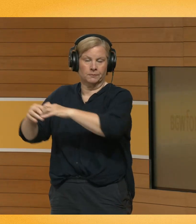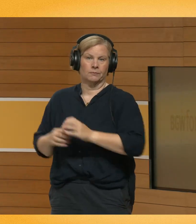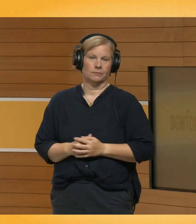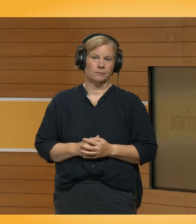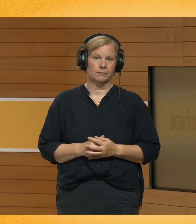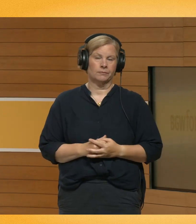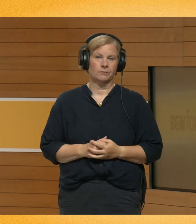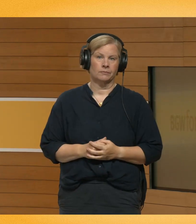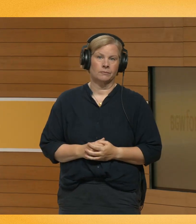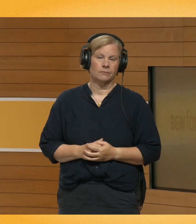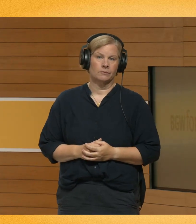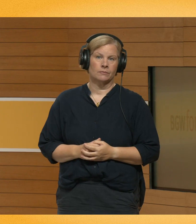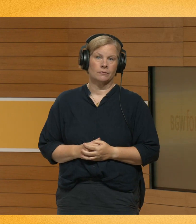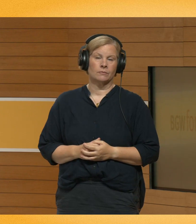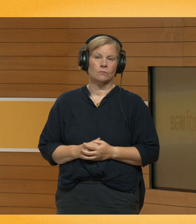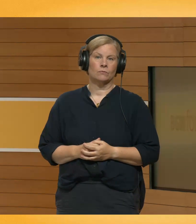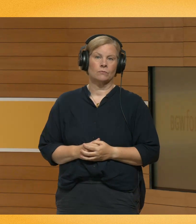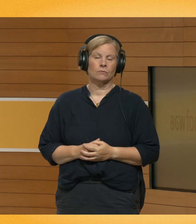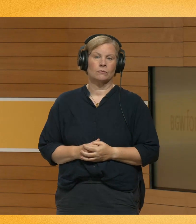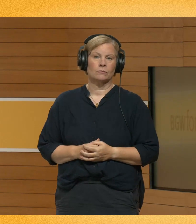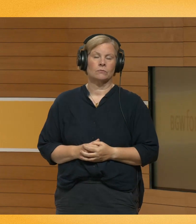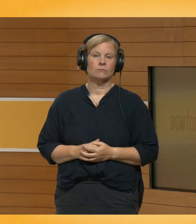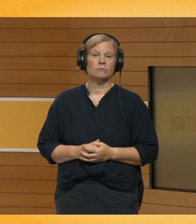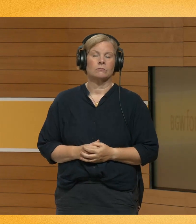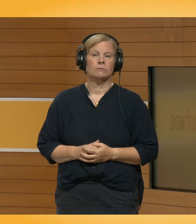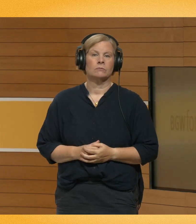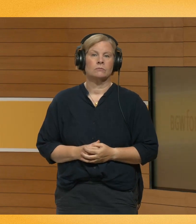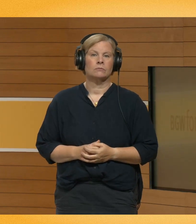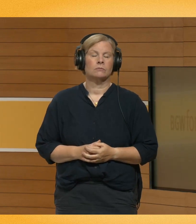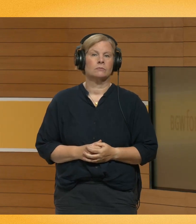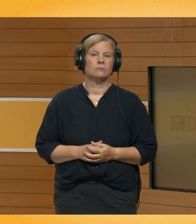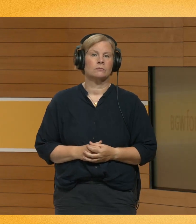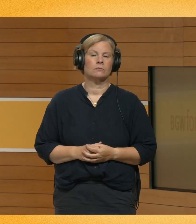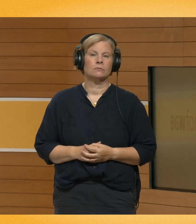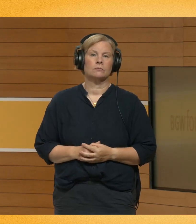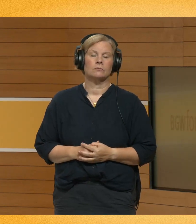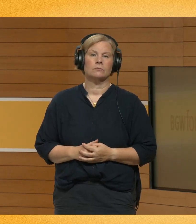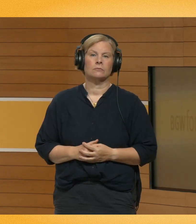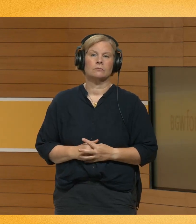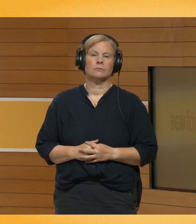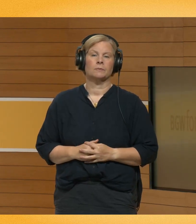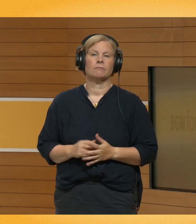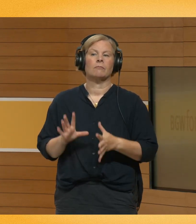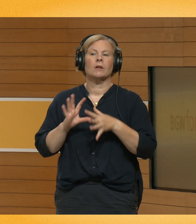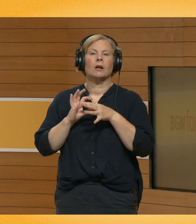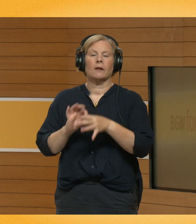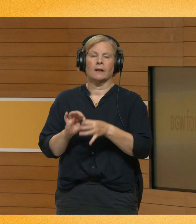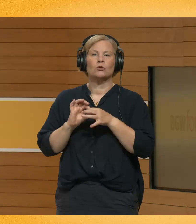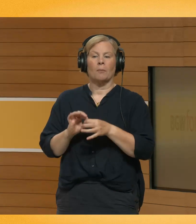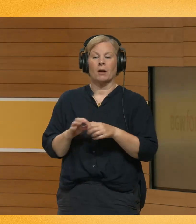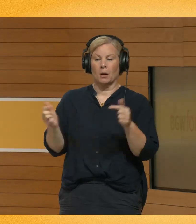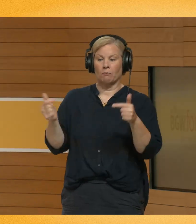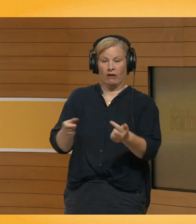So we have a pressure injuries working group, we have a falls working group, so there's various interventions at the